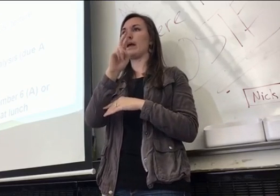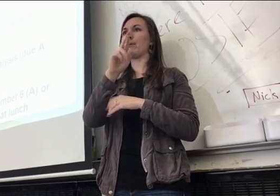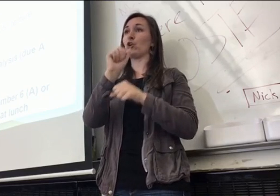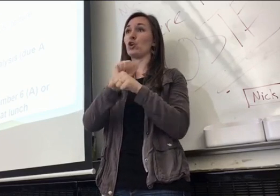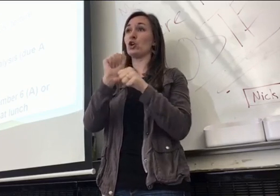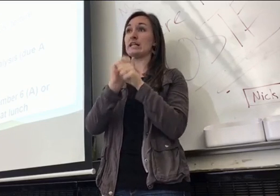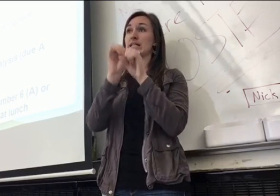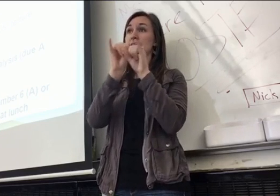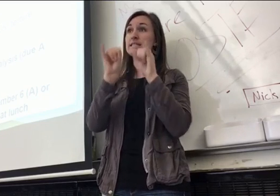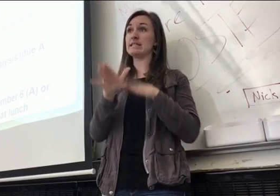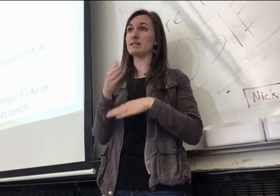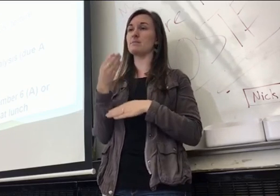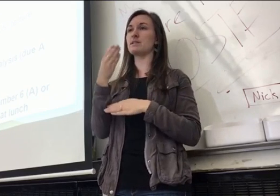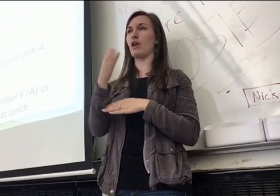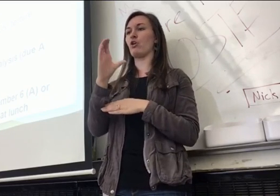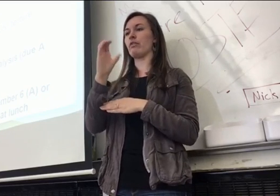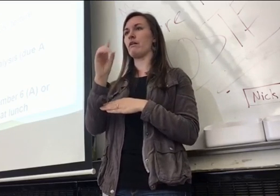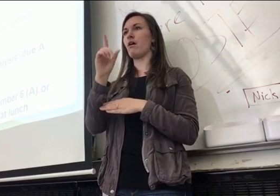colonies.